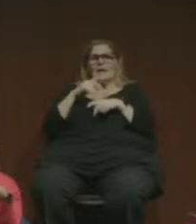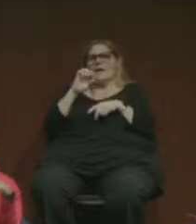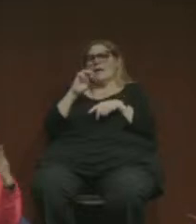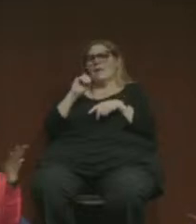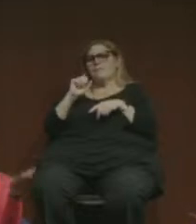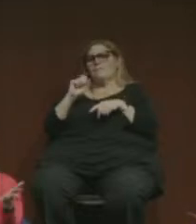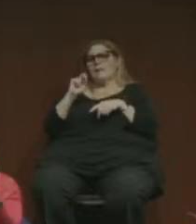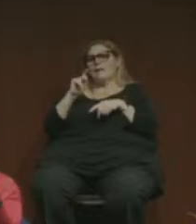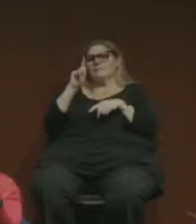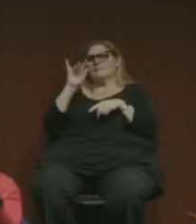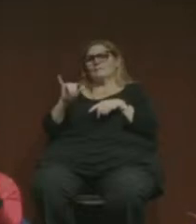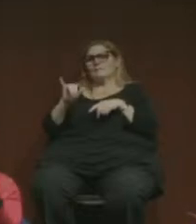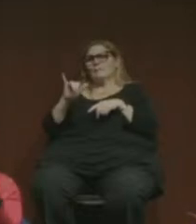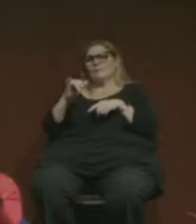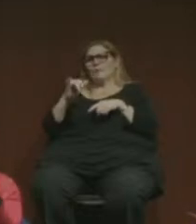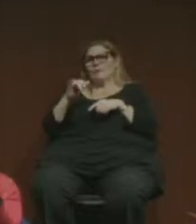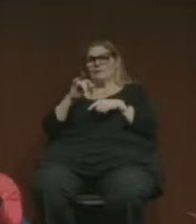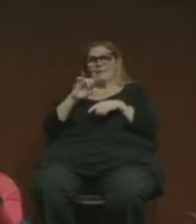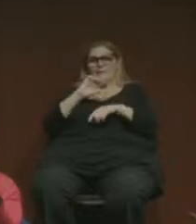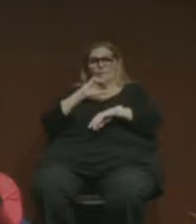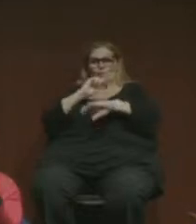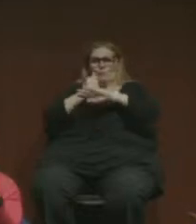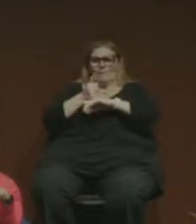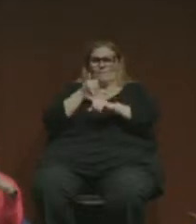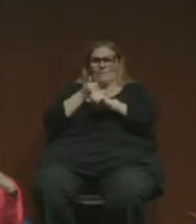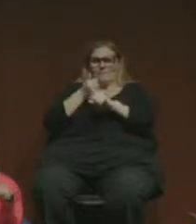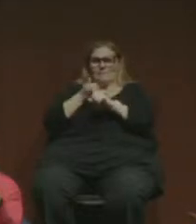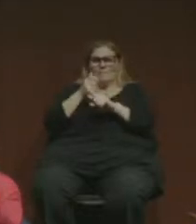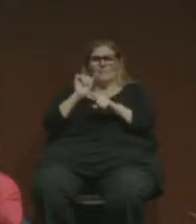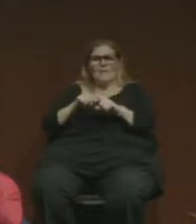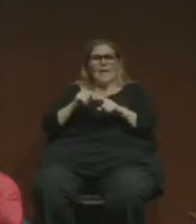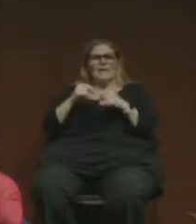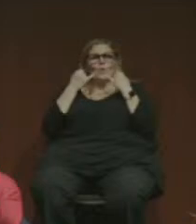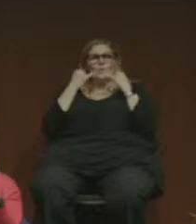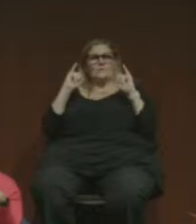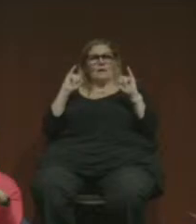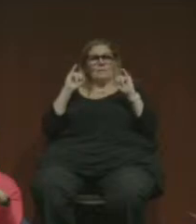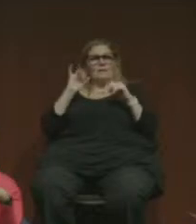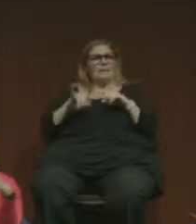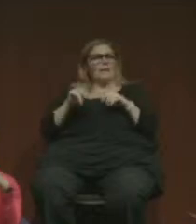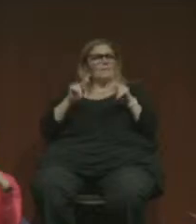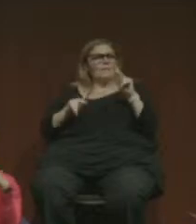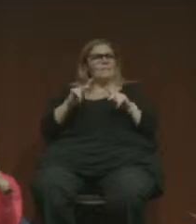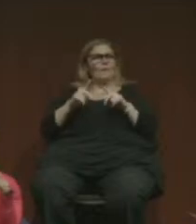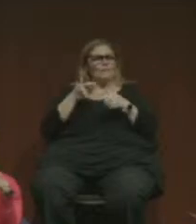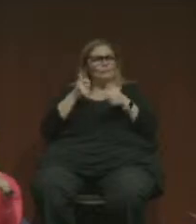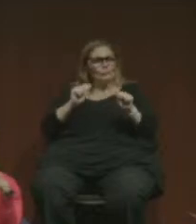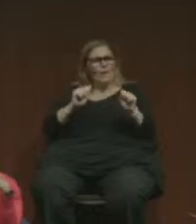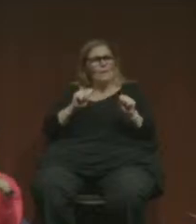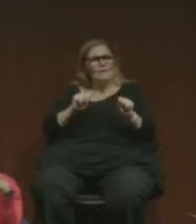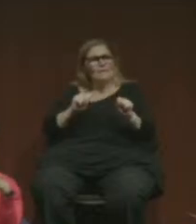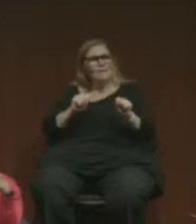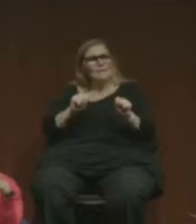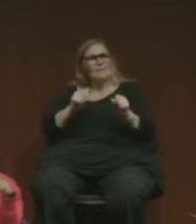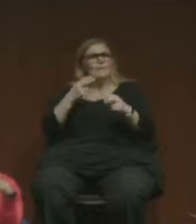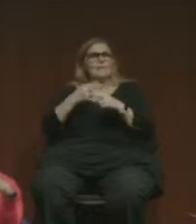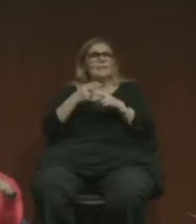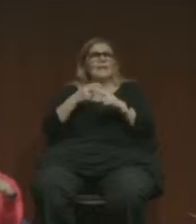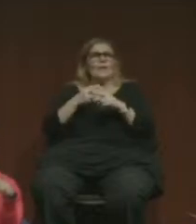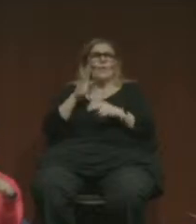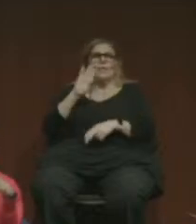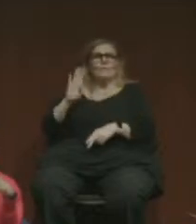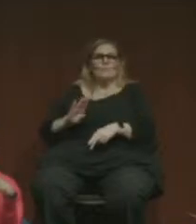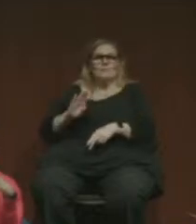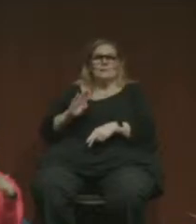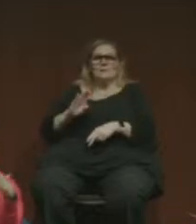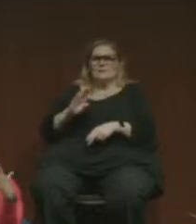emancipatory present that people are trying to construct for themselves is the kind of autonomy that people are trying to, or what they call in Brazil as